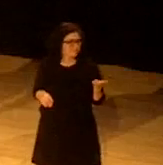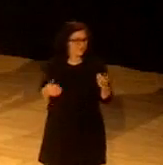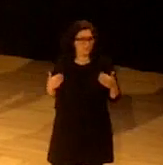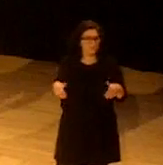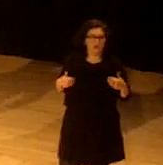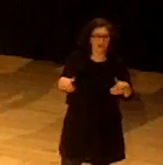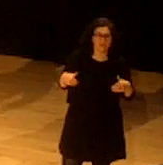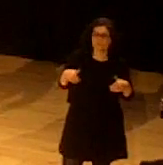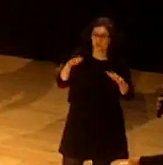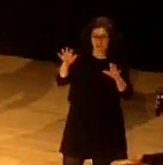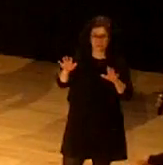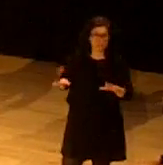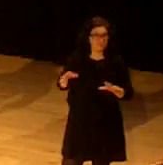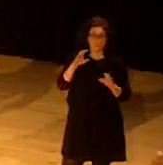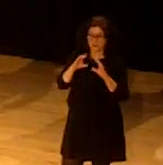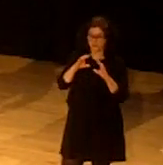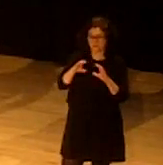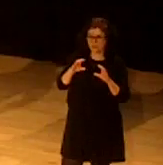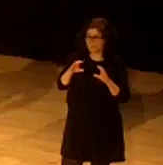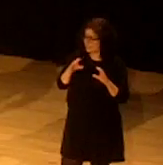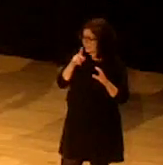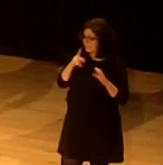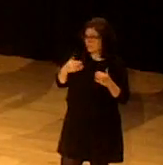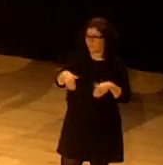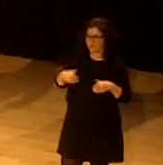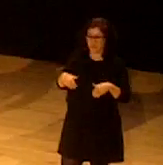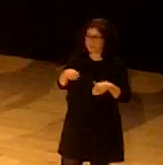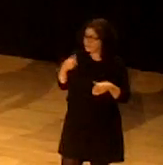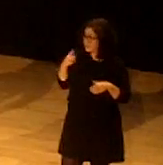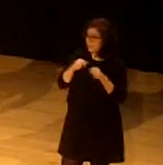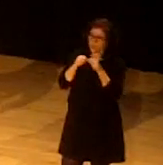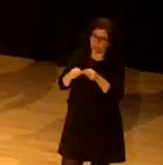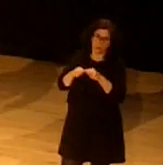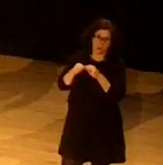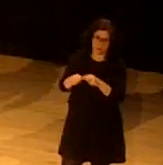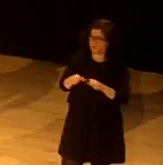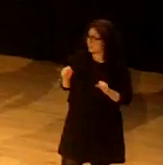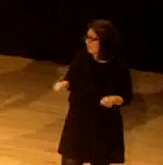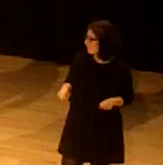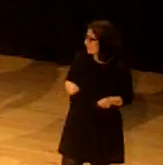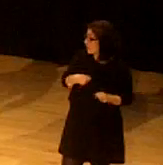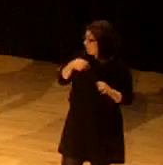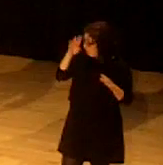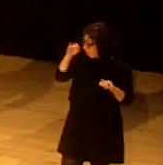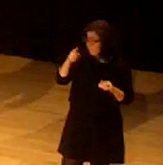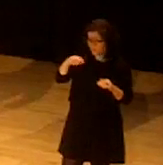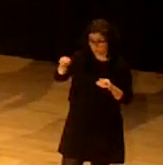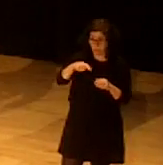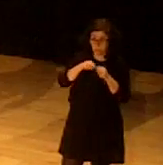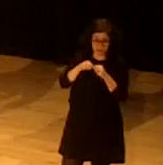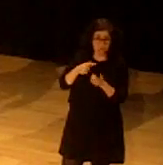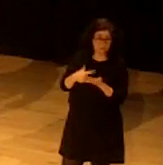Folks, this is an unbelievable conversation and really something that could go on and on, and hopefully will go on,